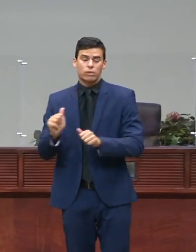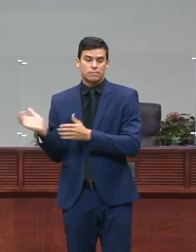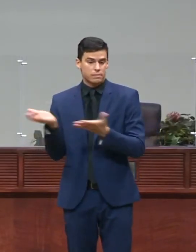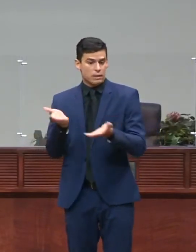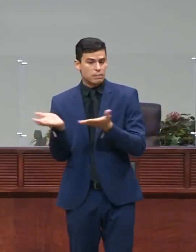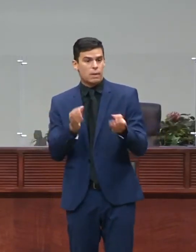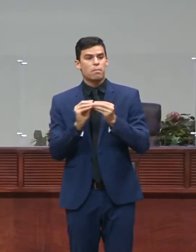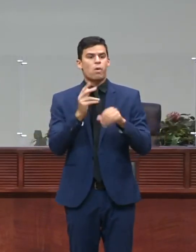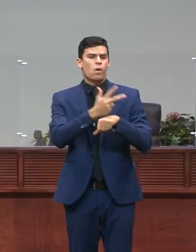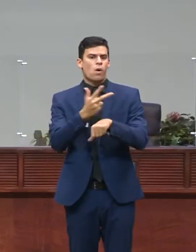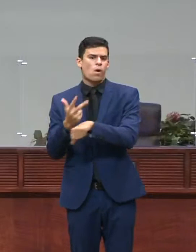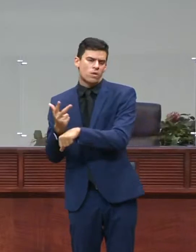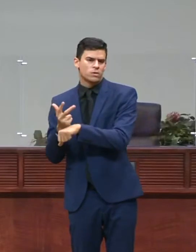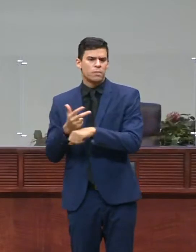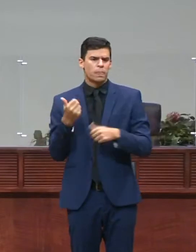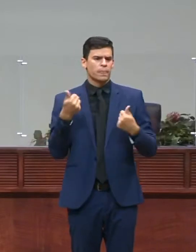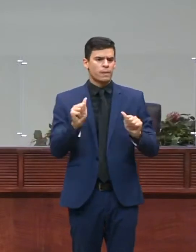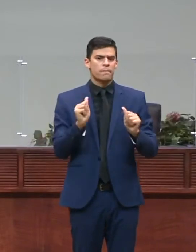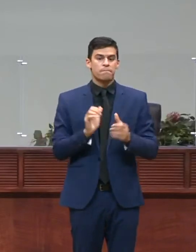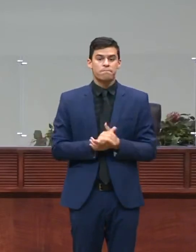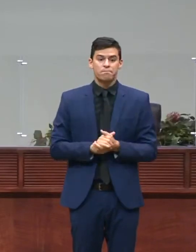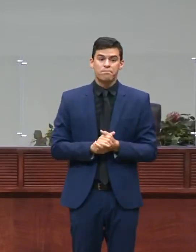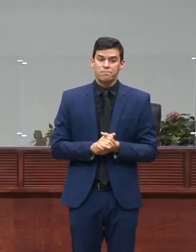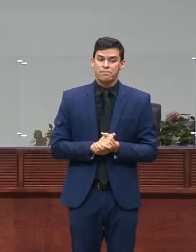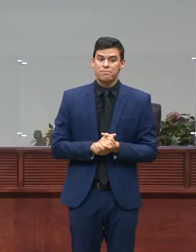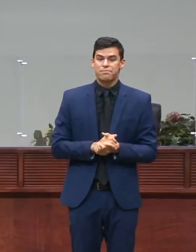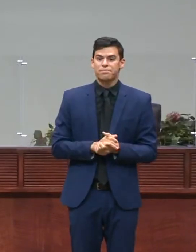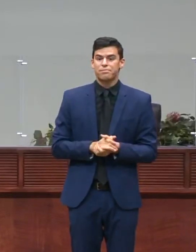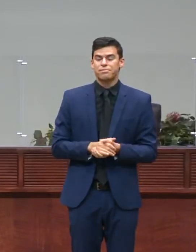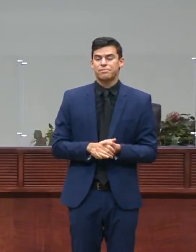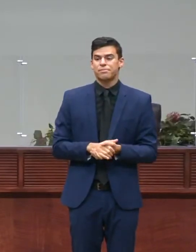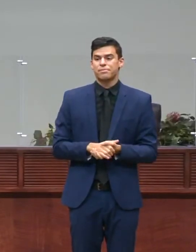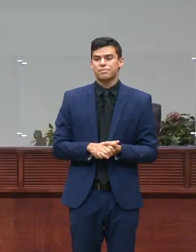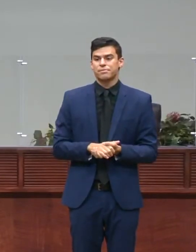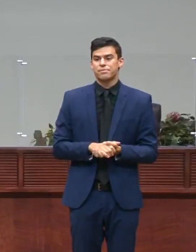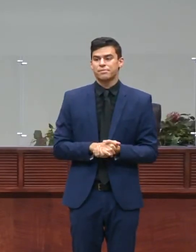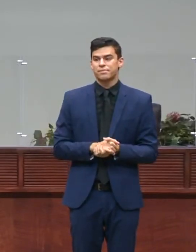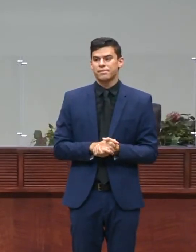as soon as we can able to do it.